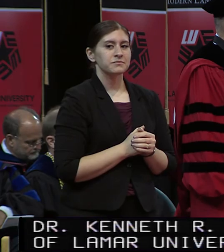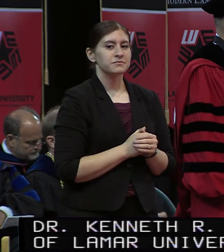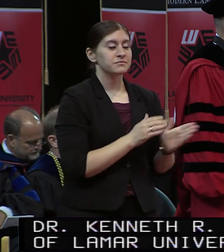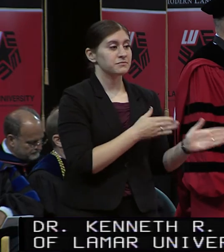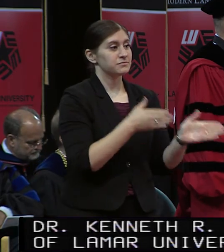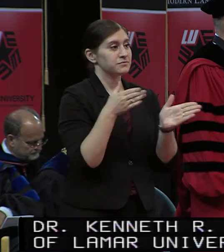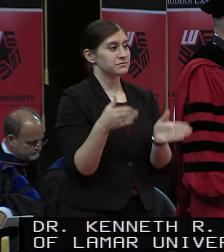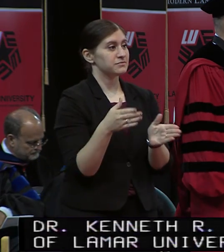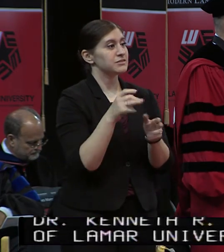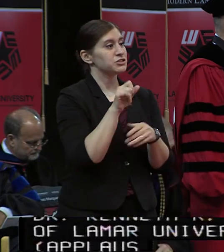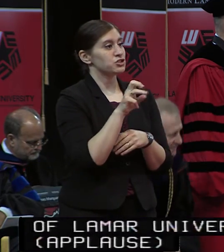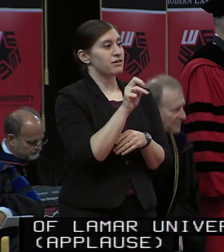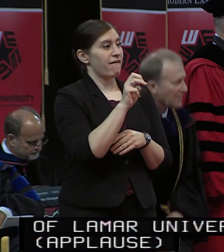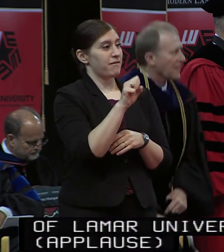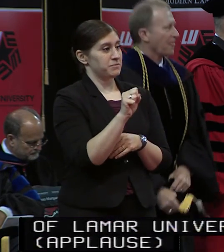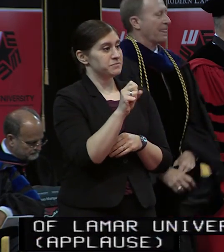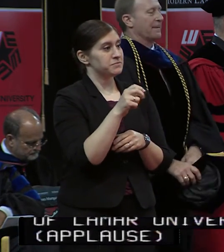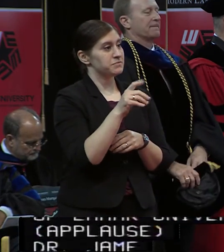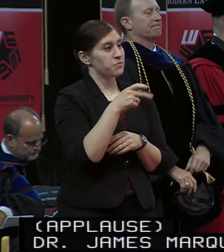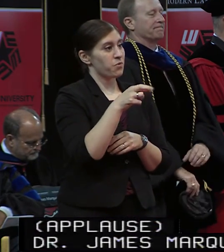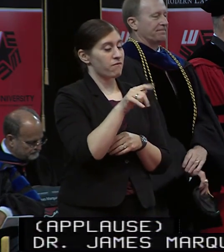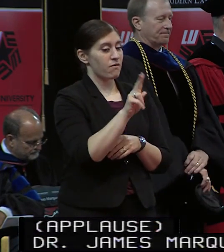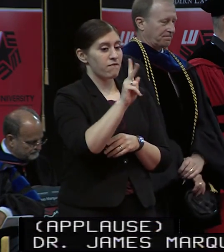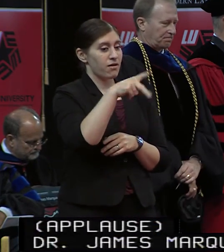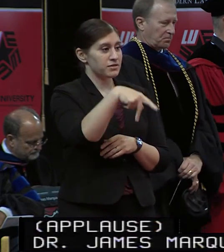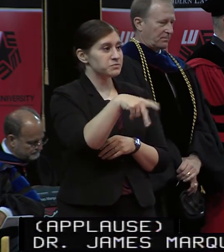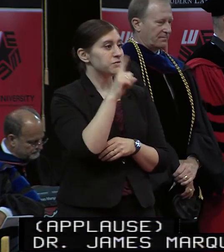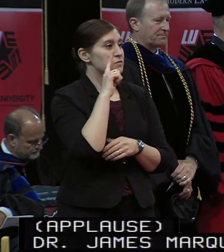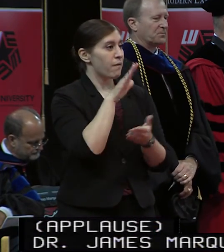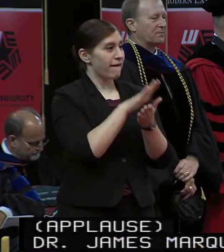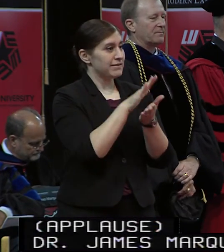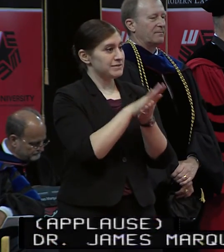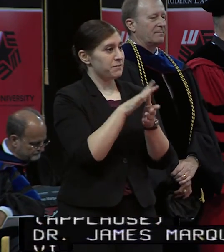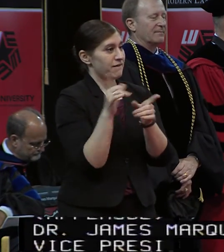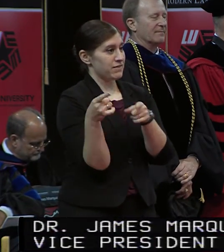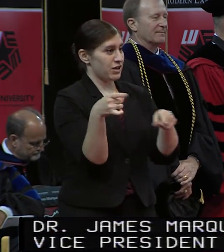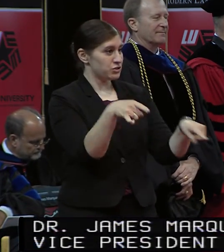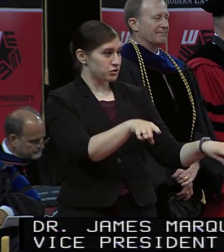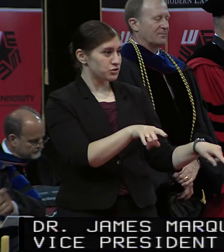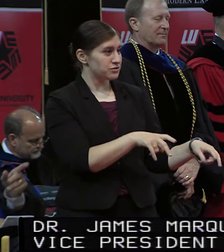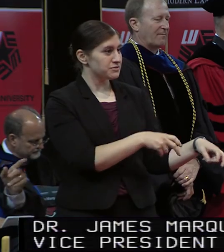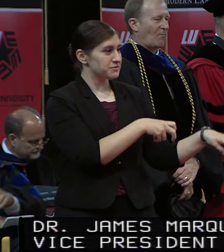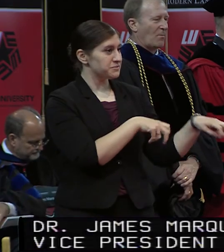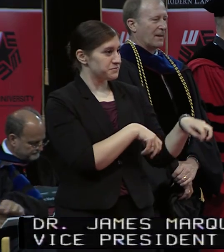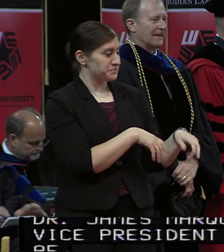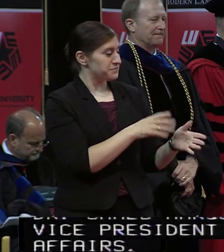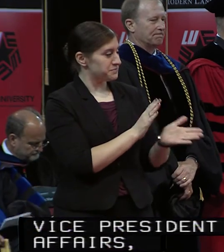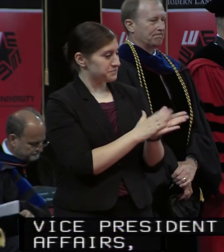Dr. James Marquardt, Provost and Vice President for Academic Affairs.